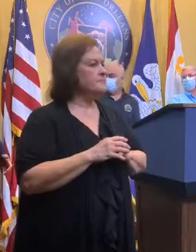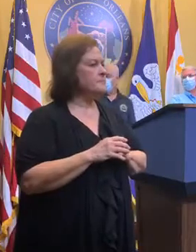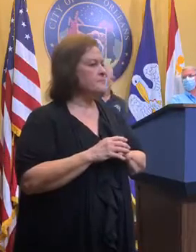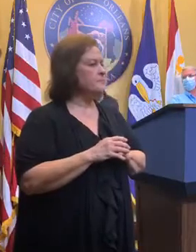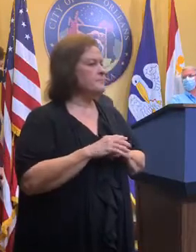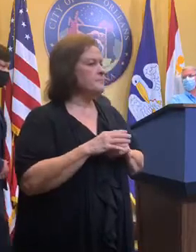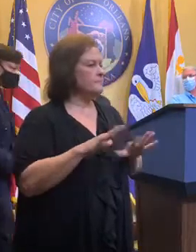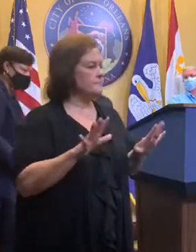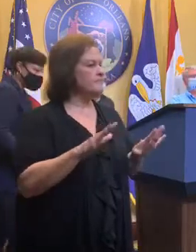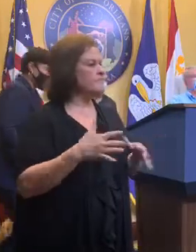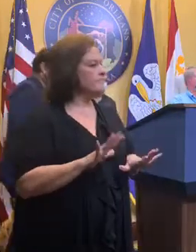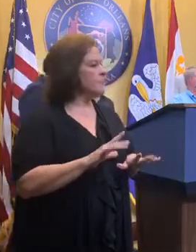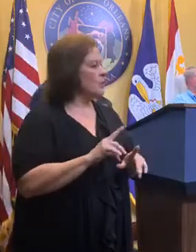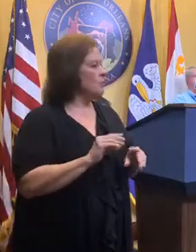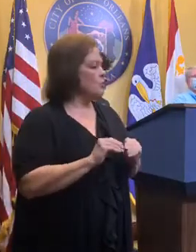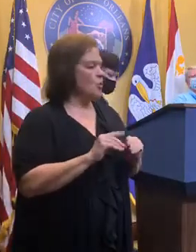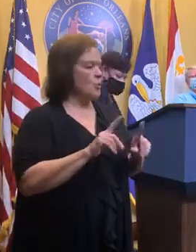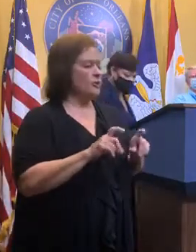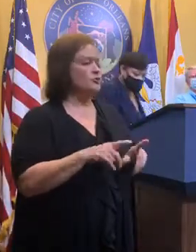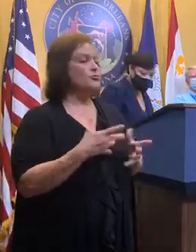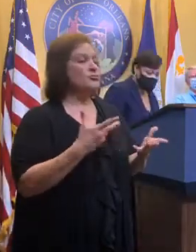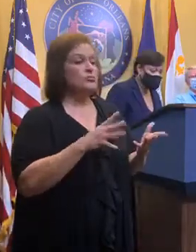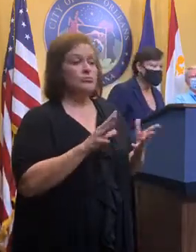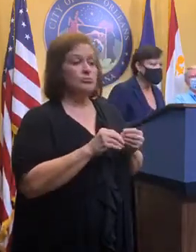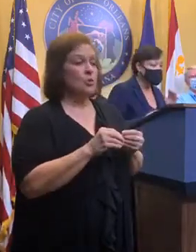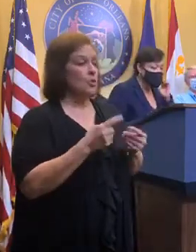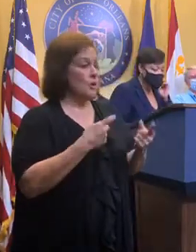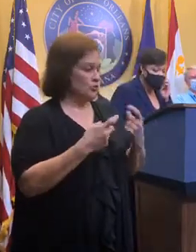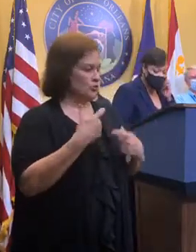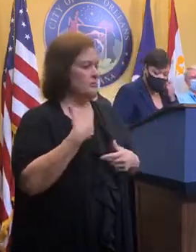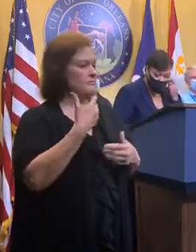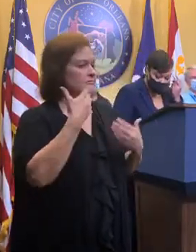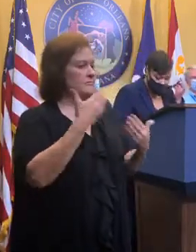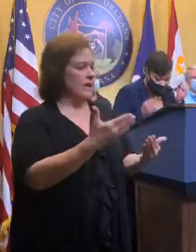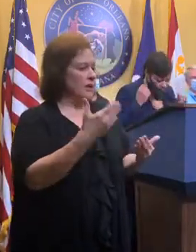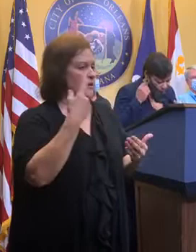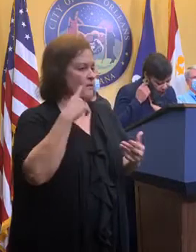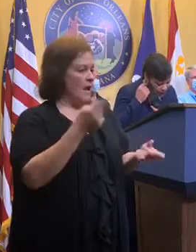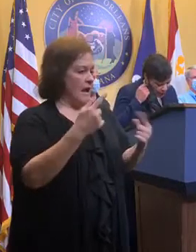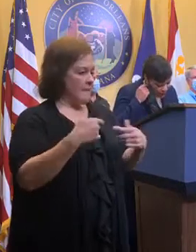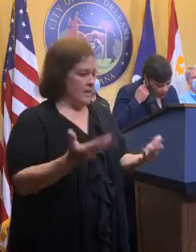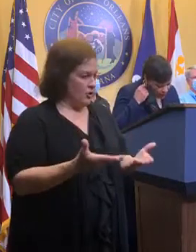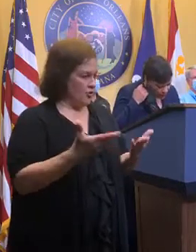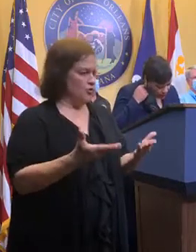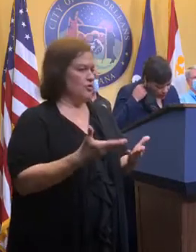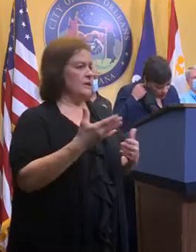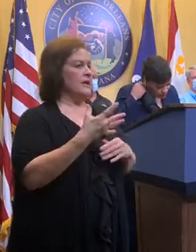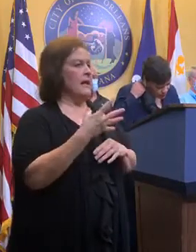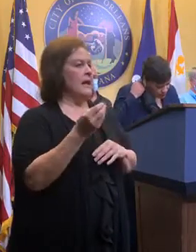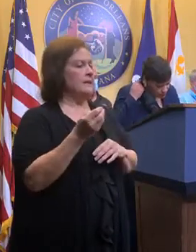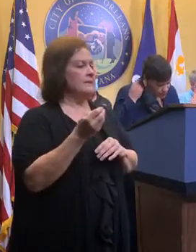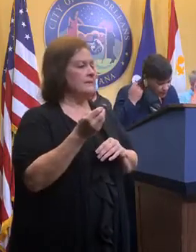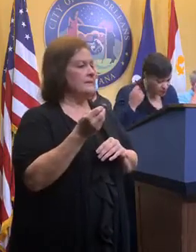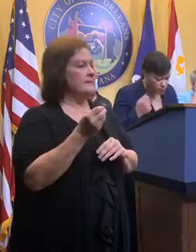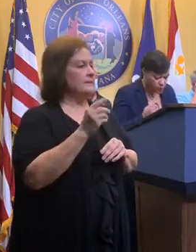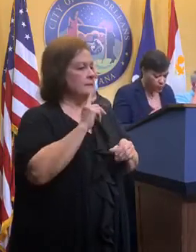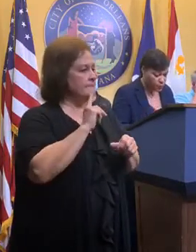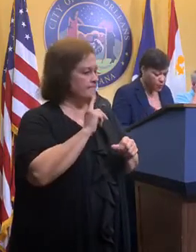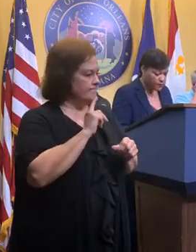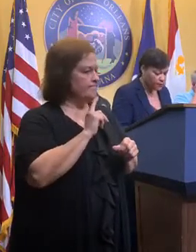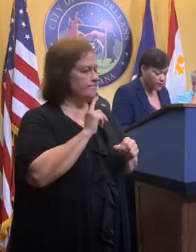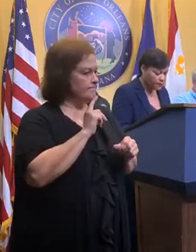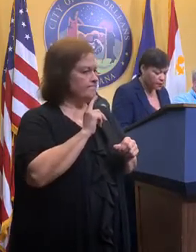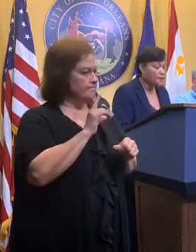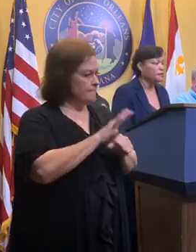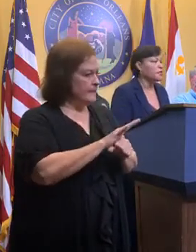No other questions. Okay. All right, if no other questions, we thank you again for being here and just being committed